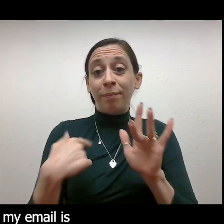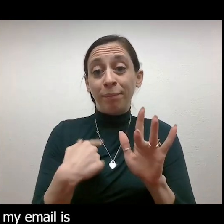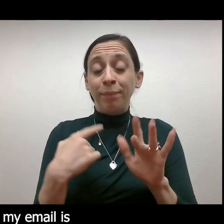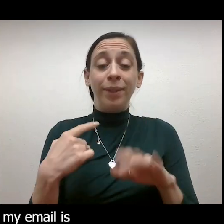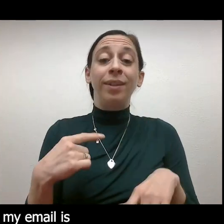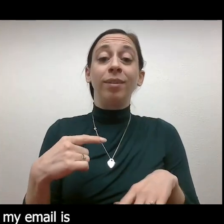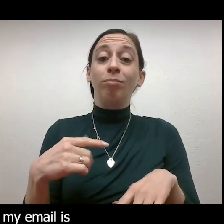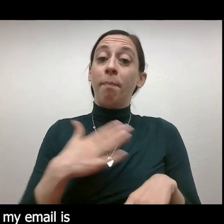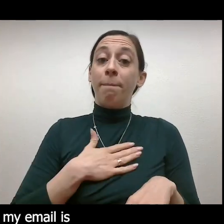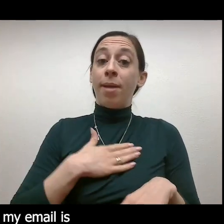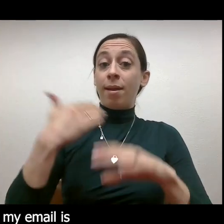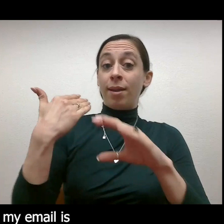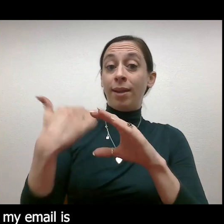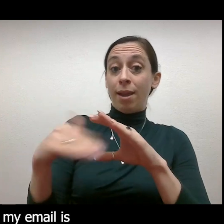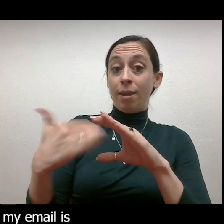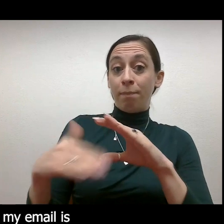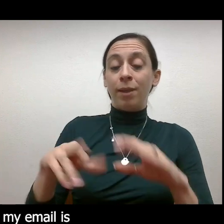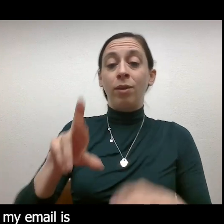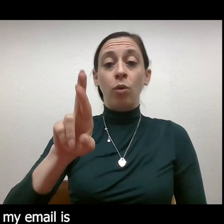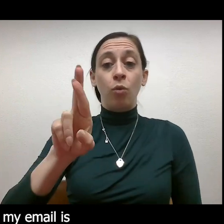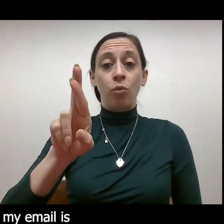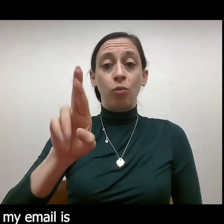is Rebecca,